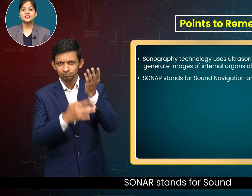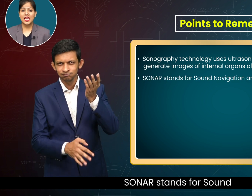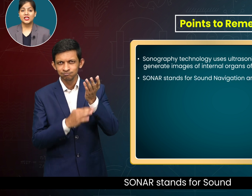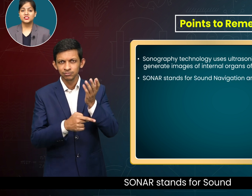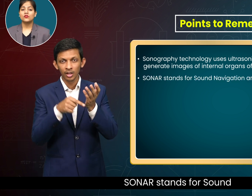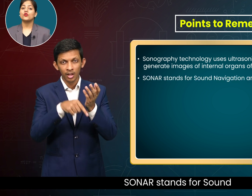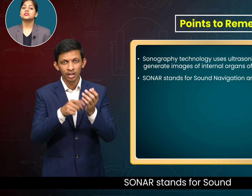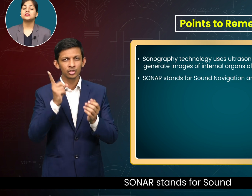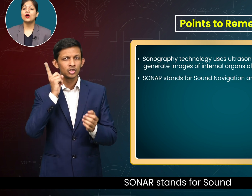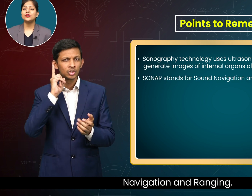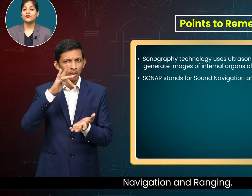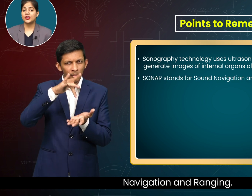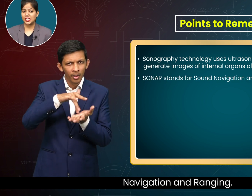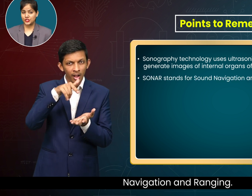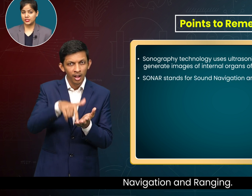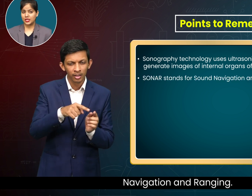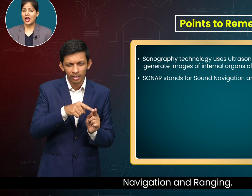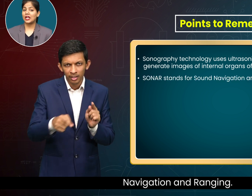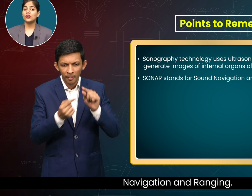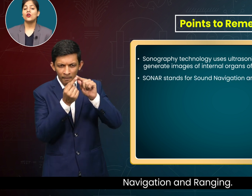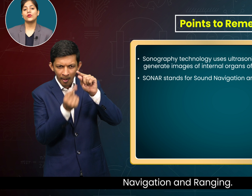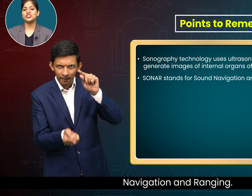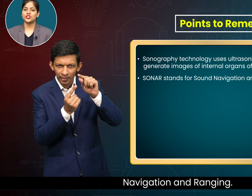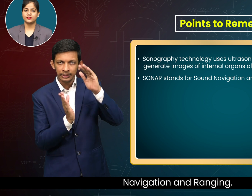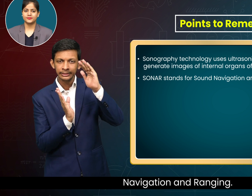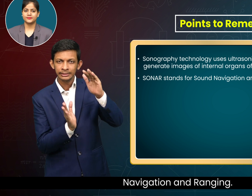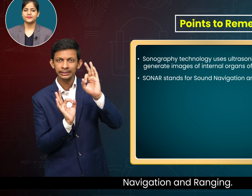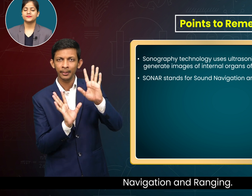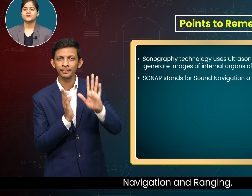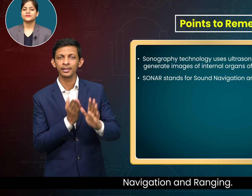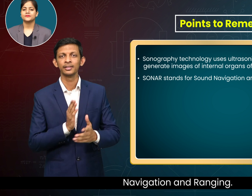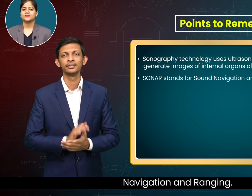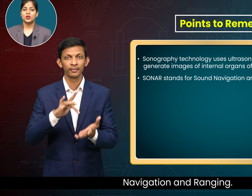SONAR stands for sound navigation and ranging.